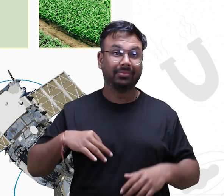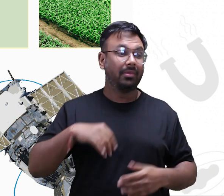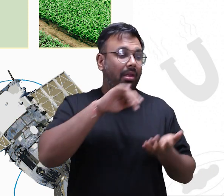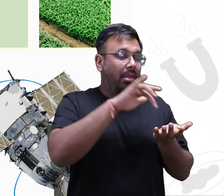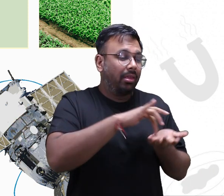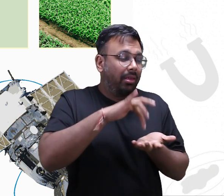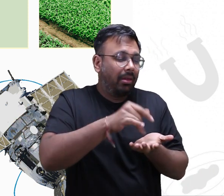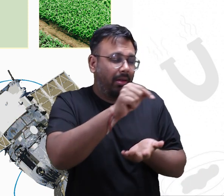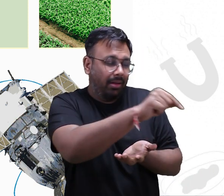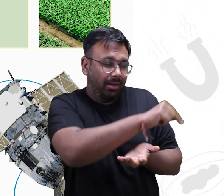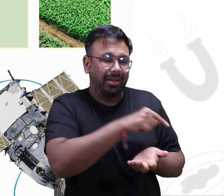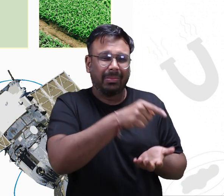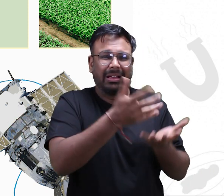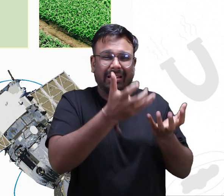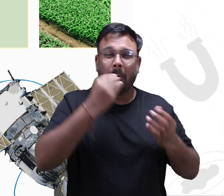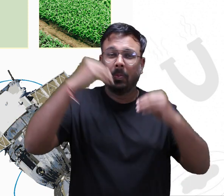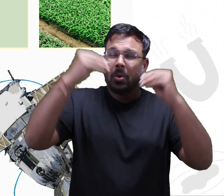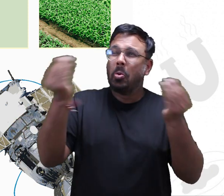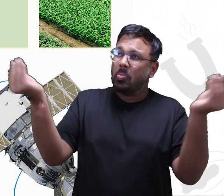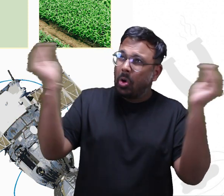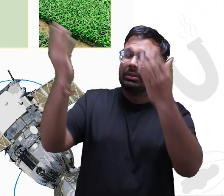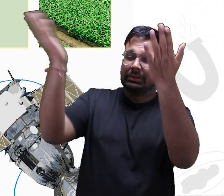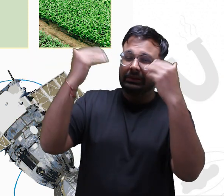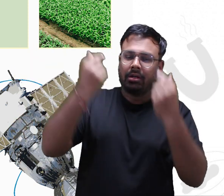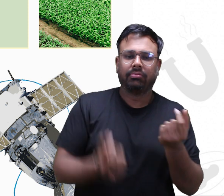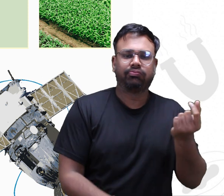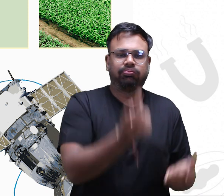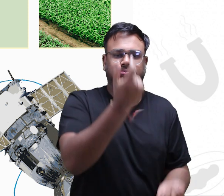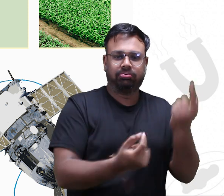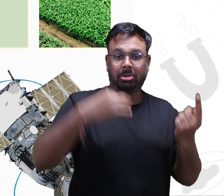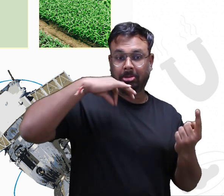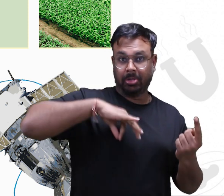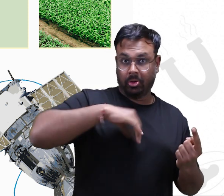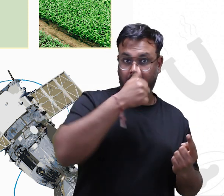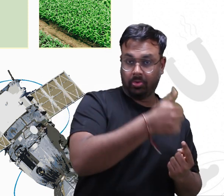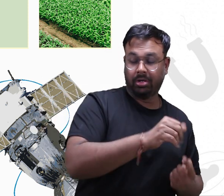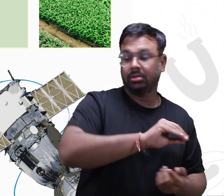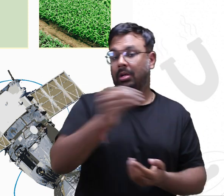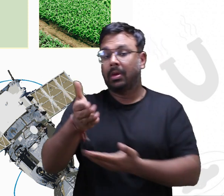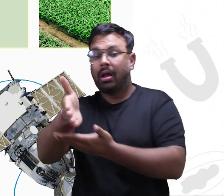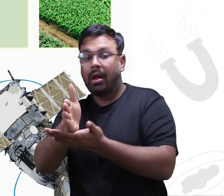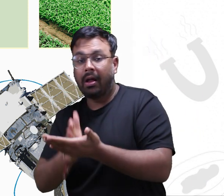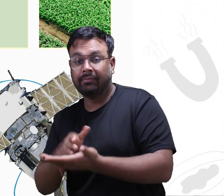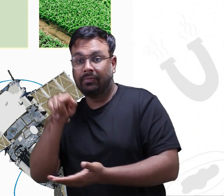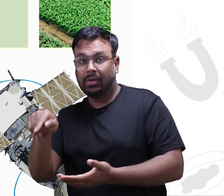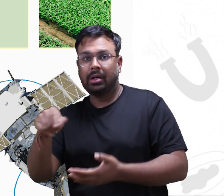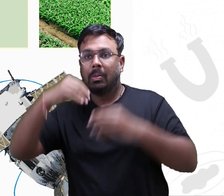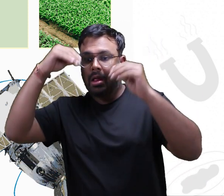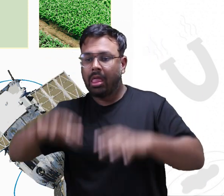Benefit: increased rainfall for cyclone can boost agriculture productivity in the